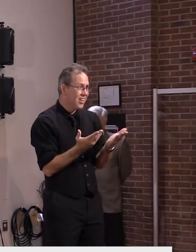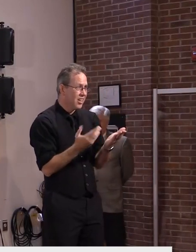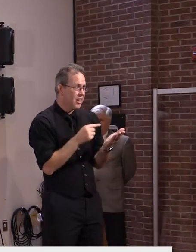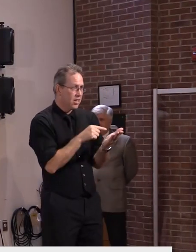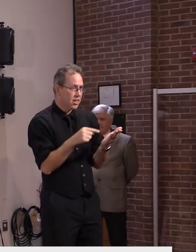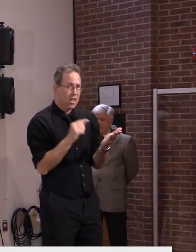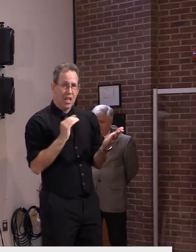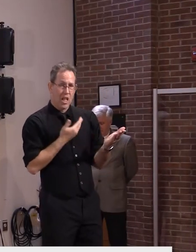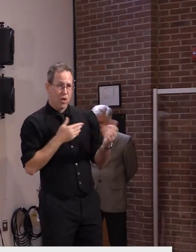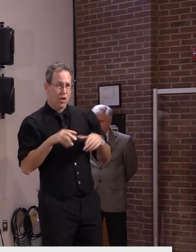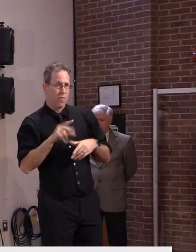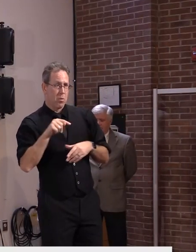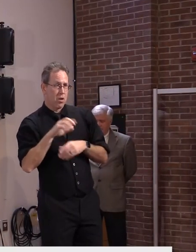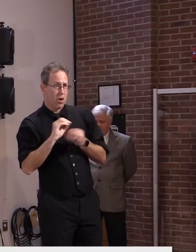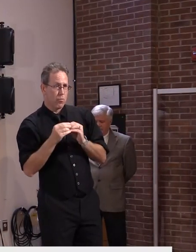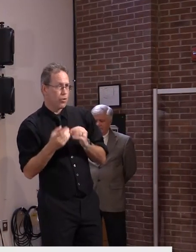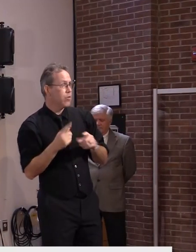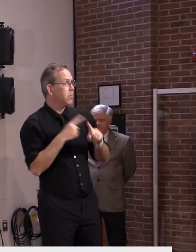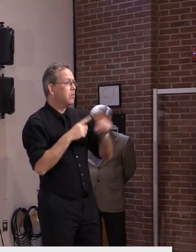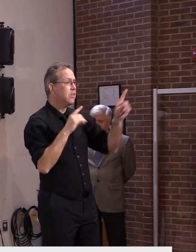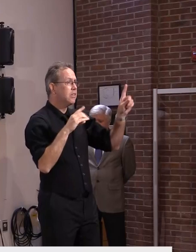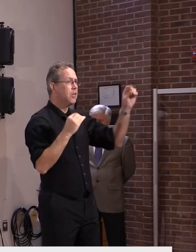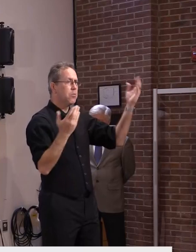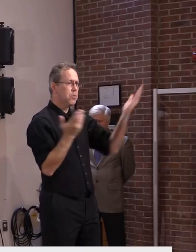difference between those numbers. So